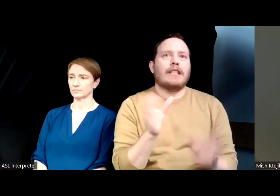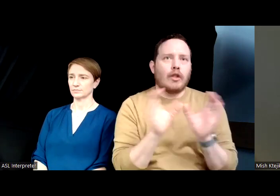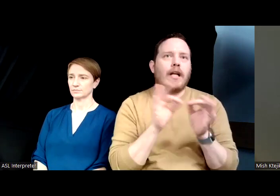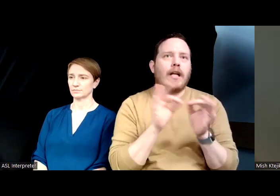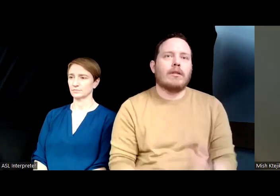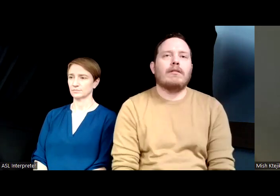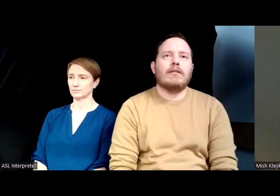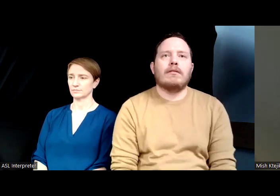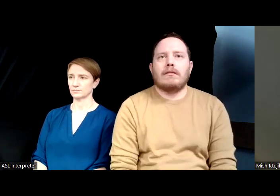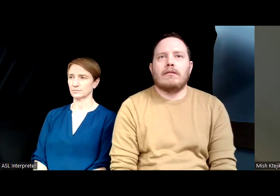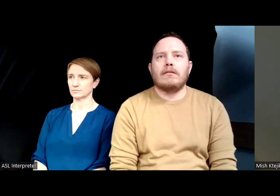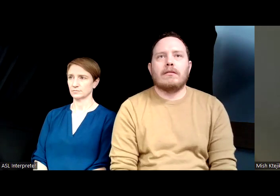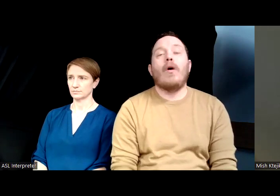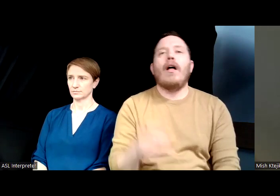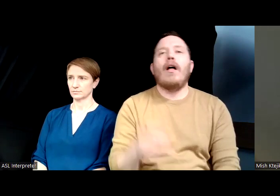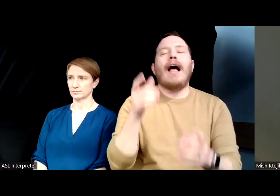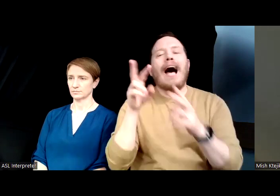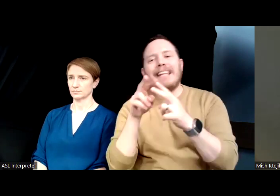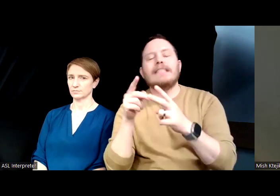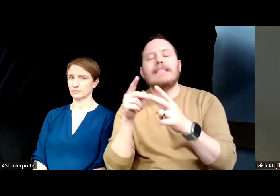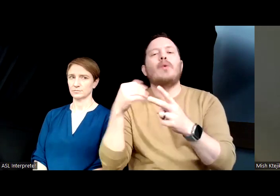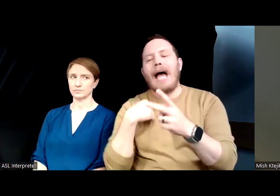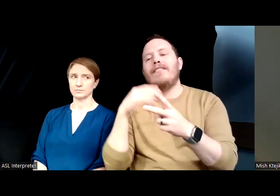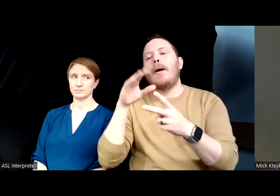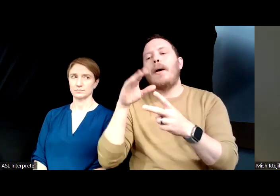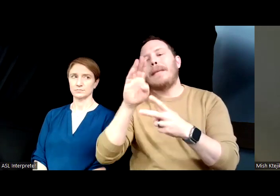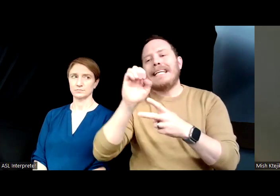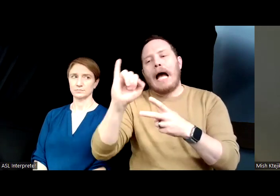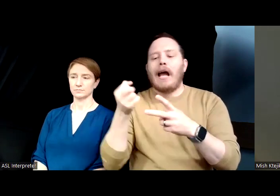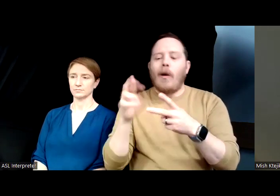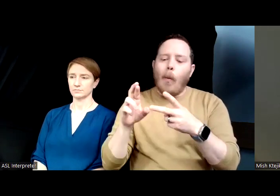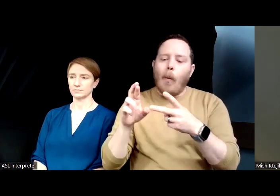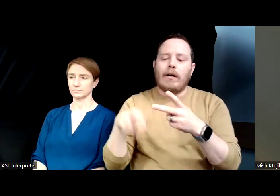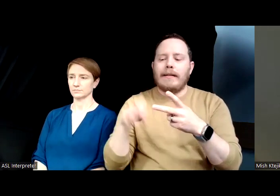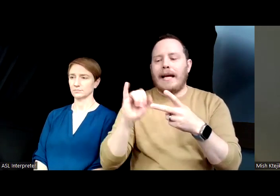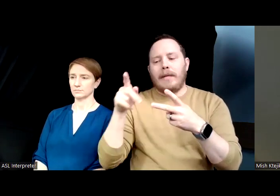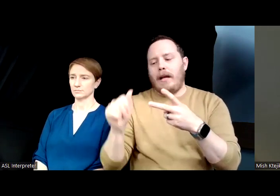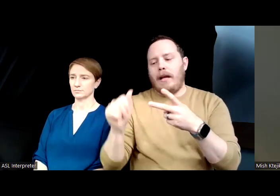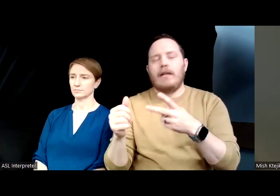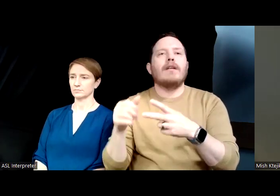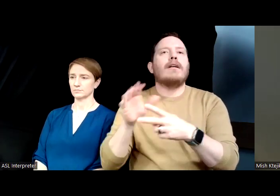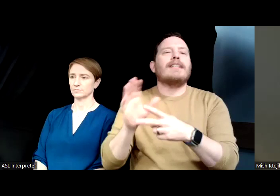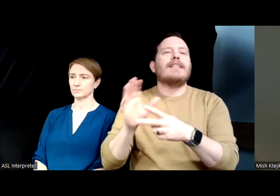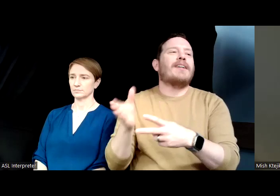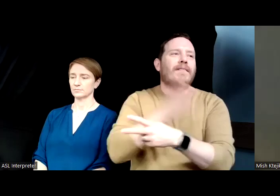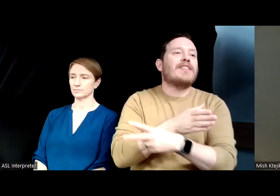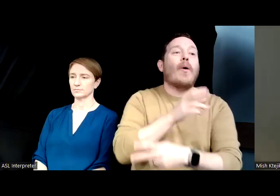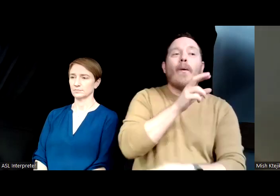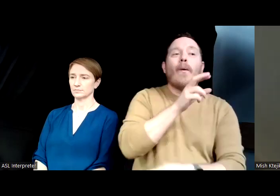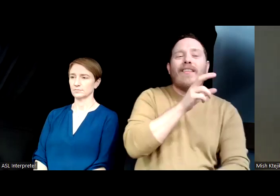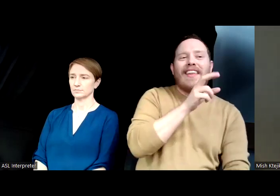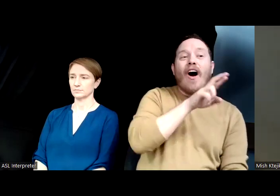So that means, Or something. or the BEI, or